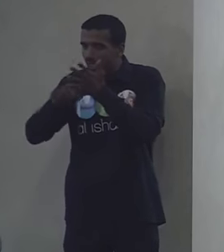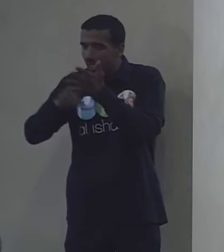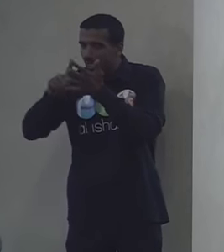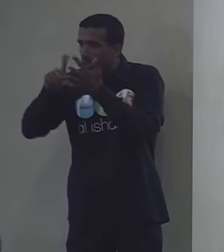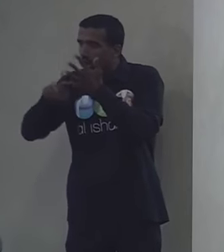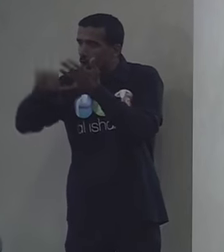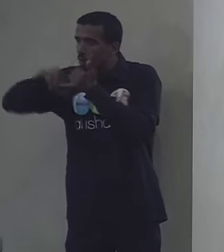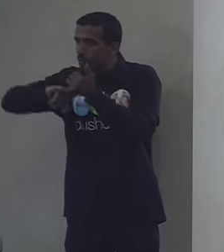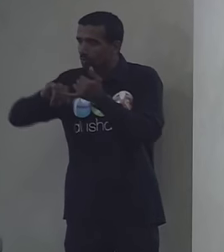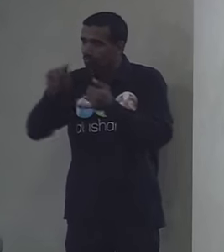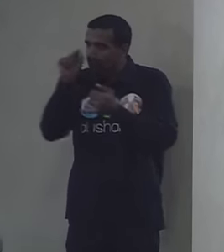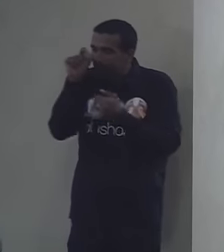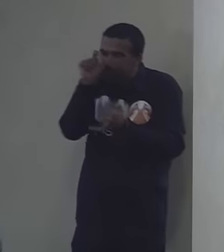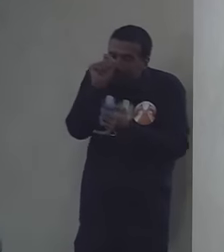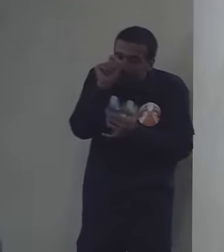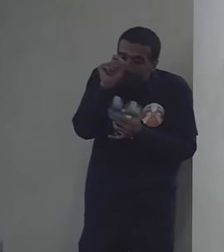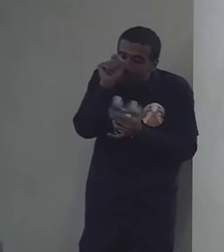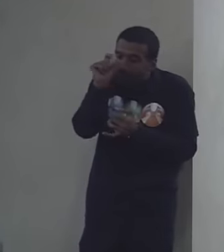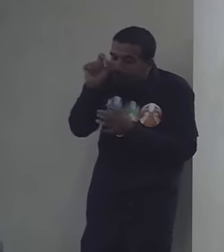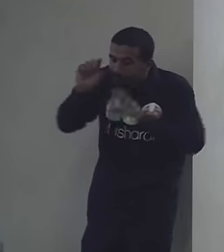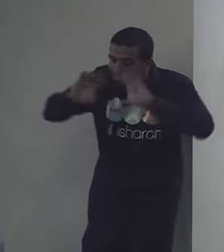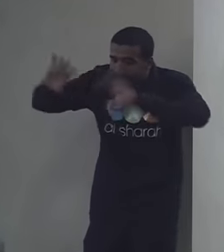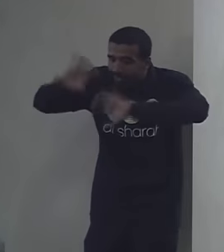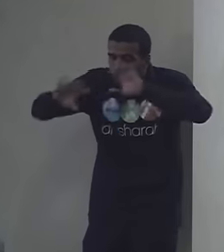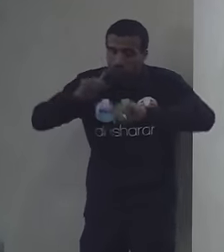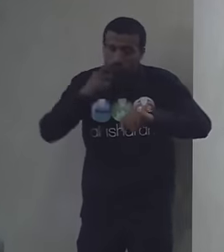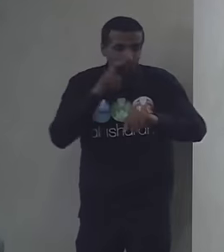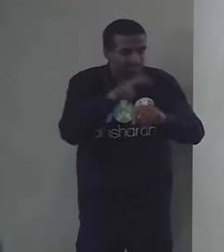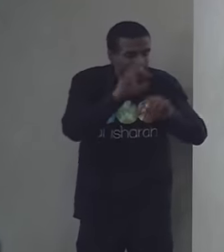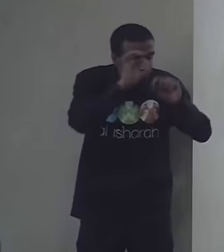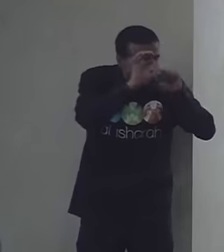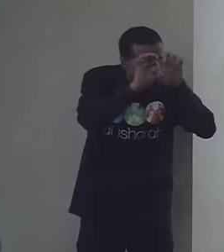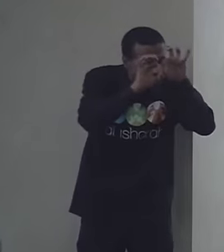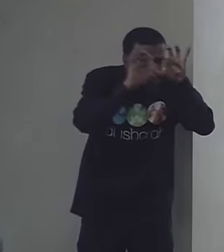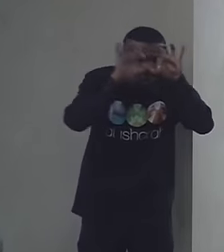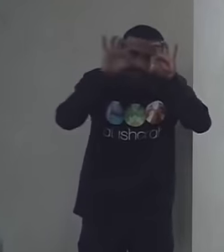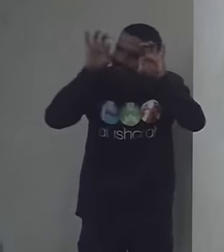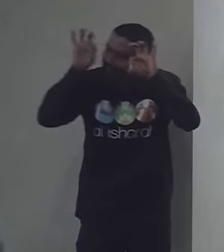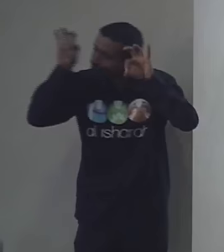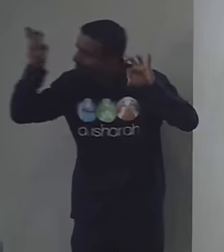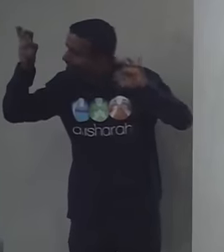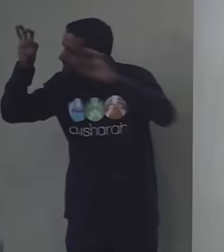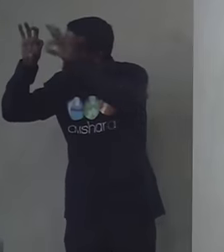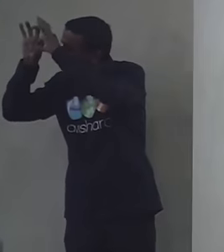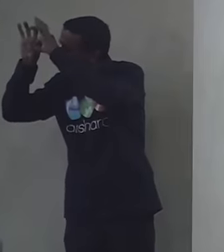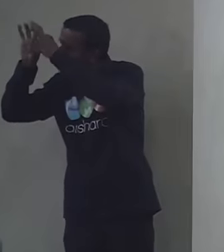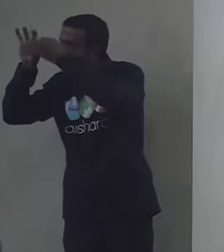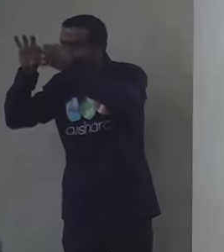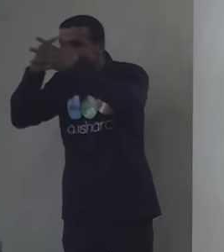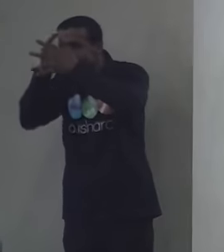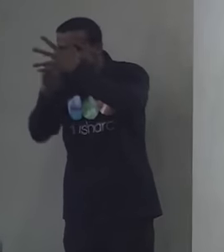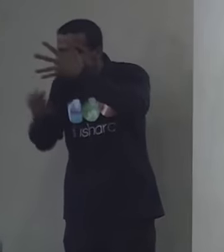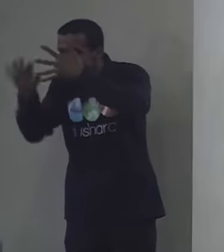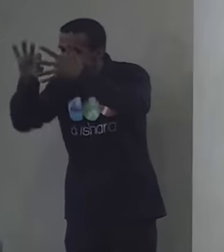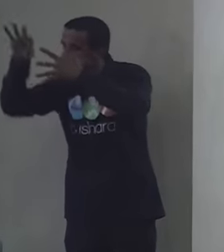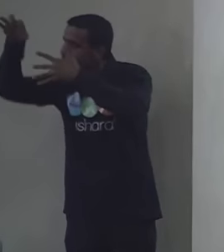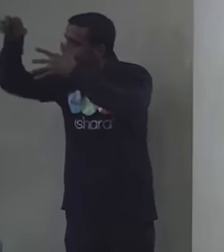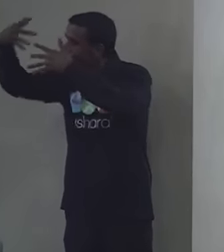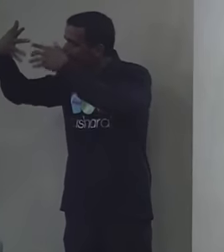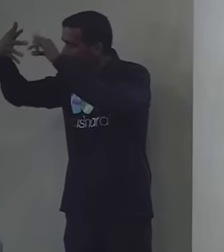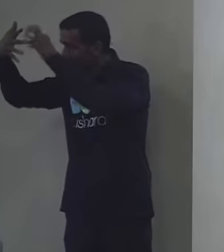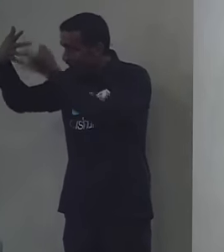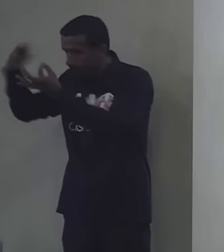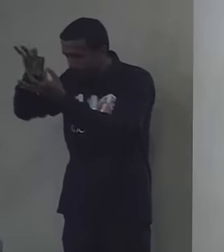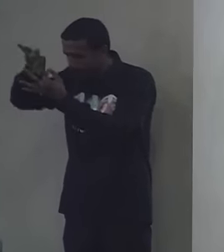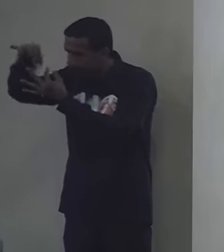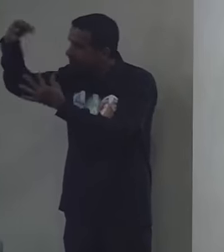to do. Well, how we can manipulate these materials, these subatomic particles. We don't have the science. We